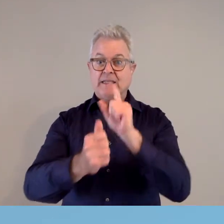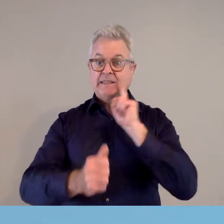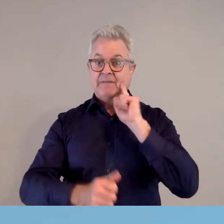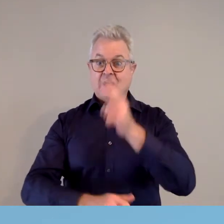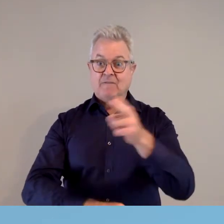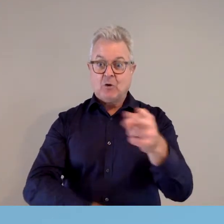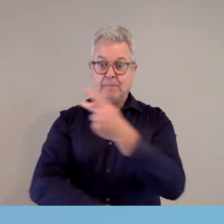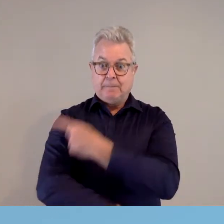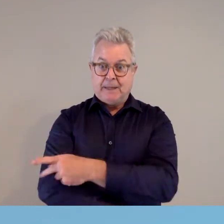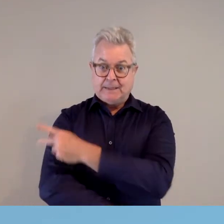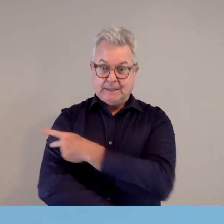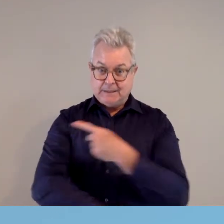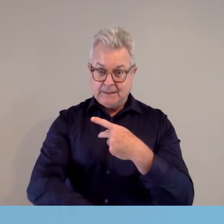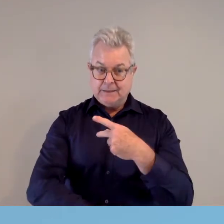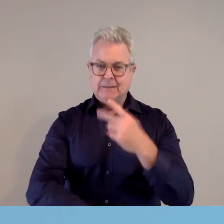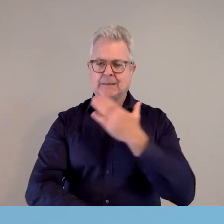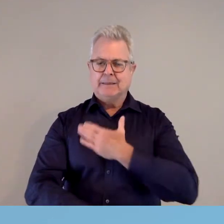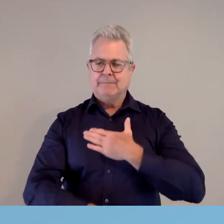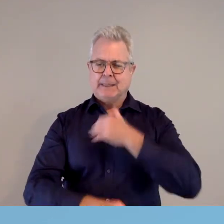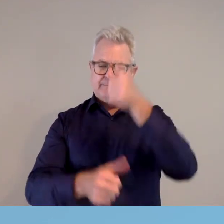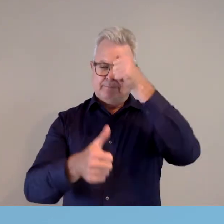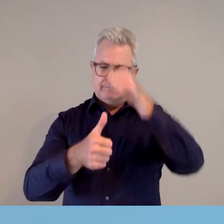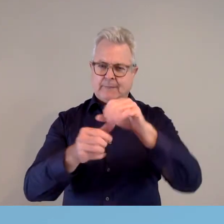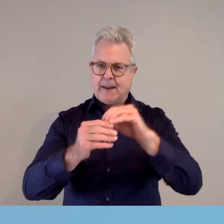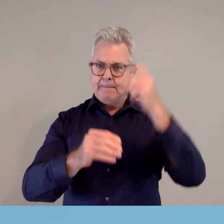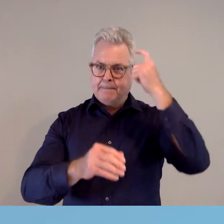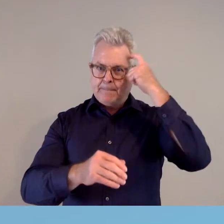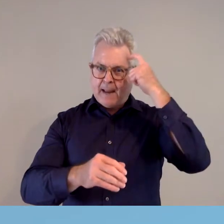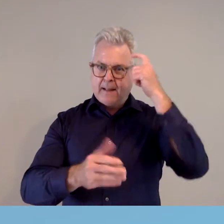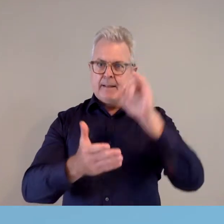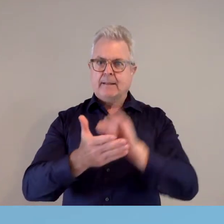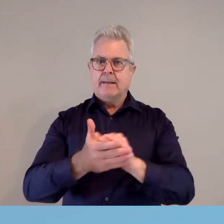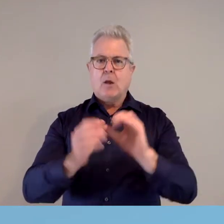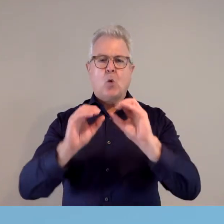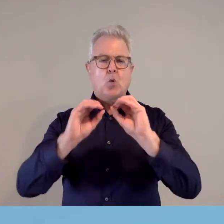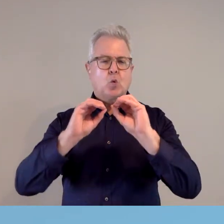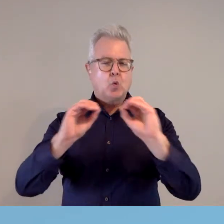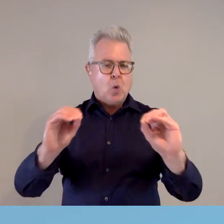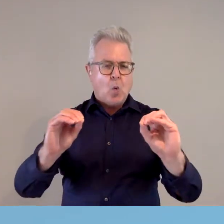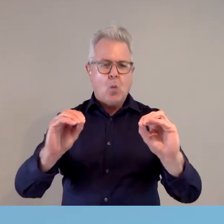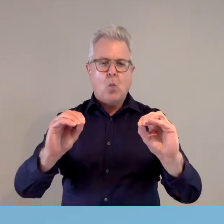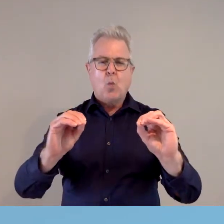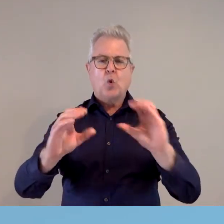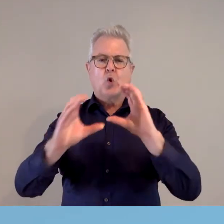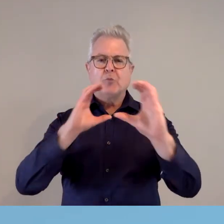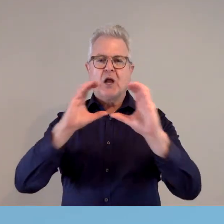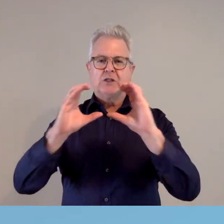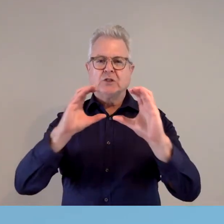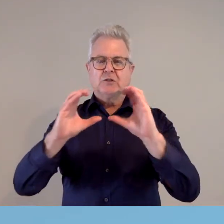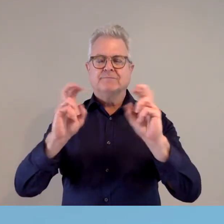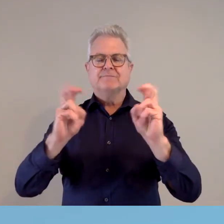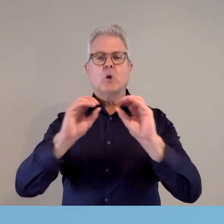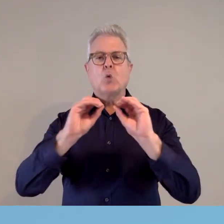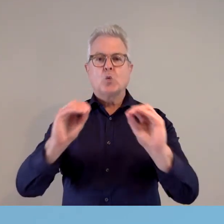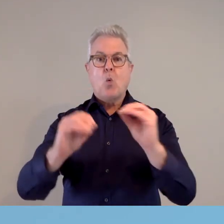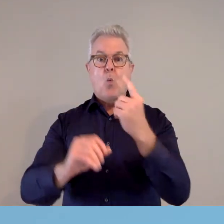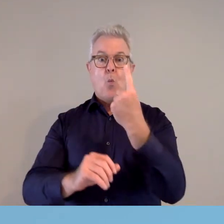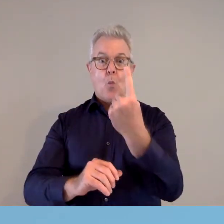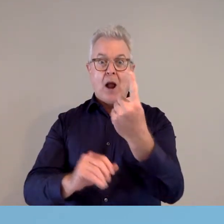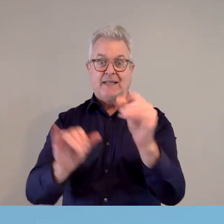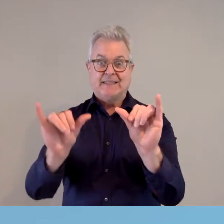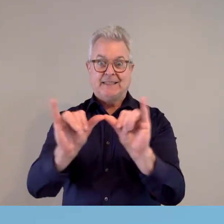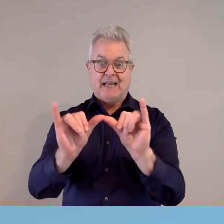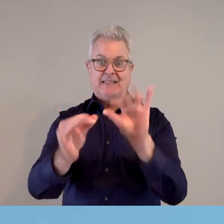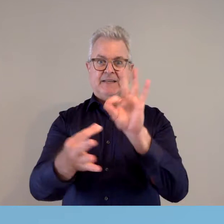When you are working with deaf and hard of hearing patients, please keep in mind that no one size